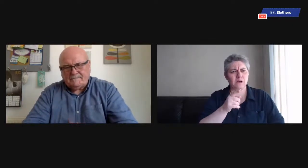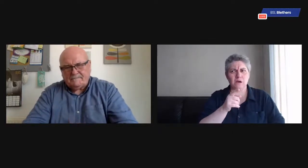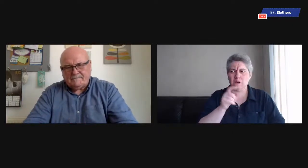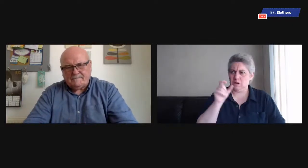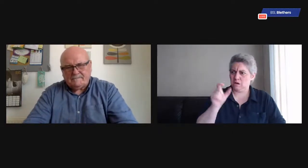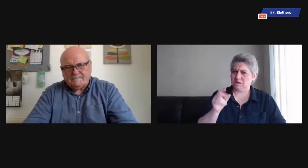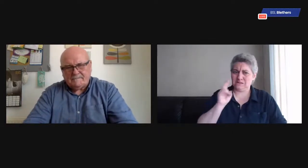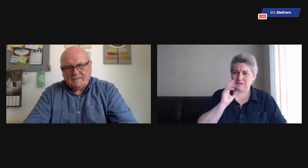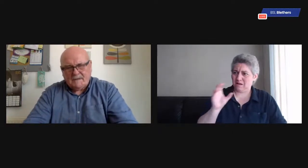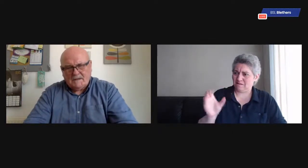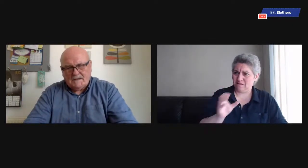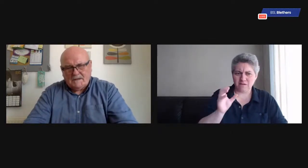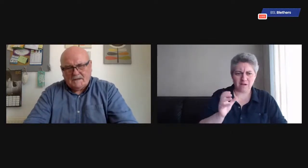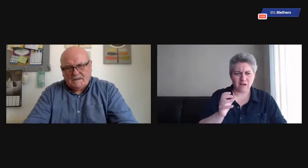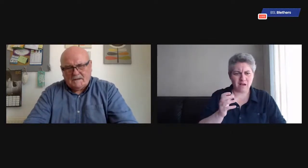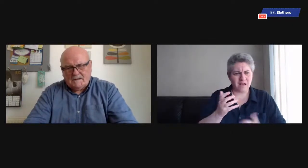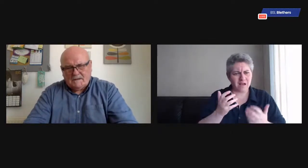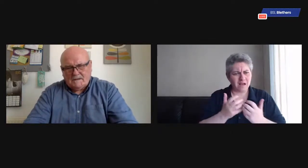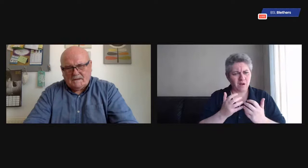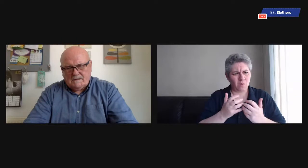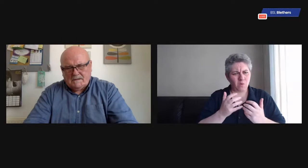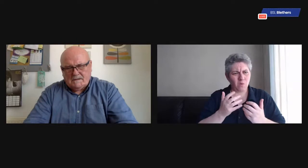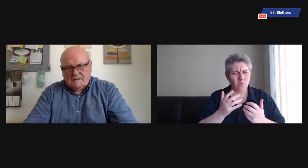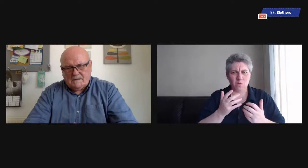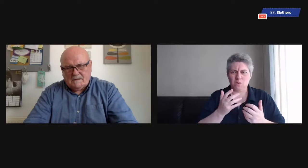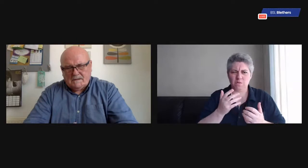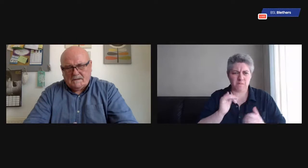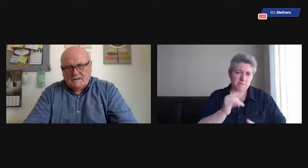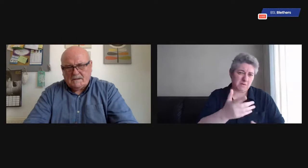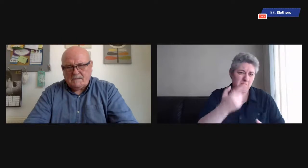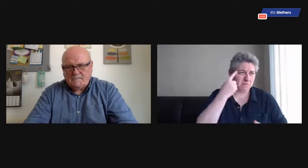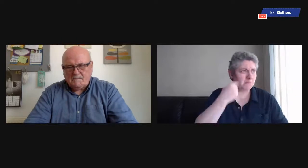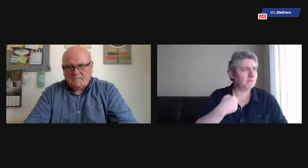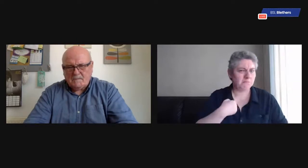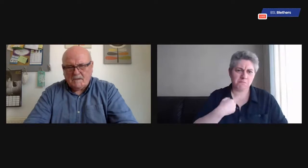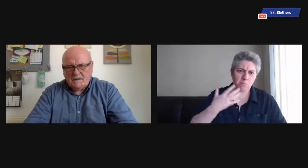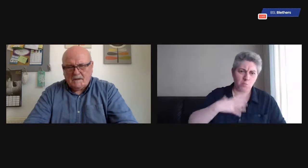know. Um, so could I ask,